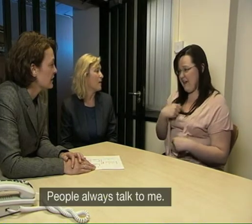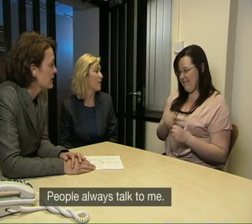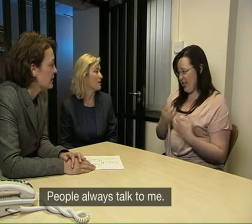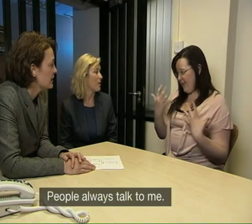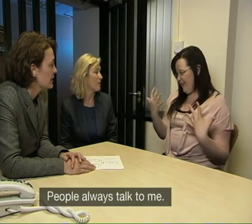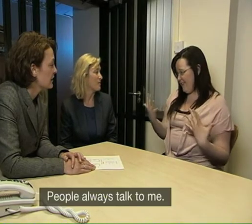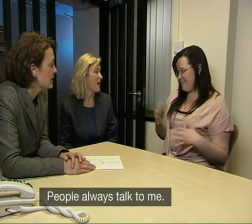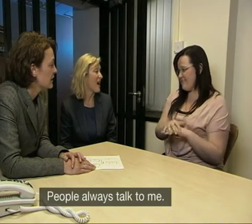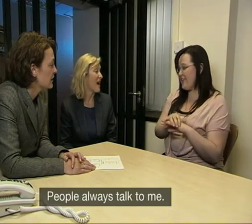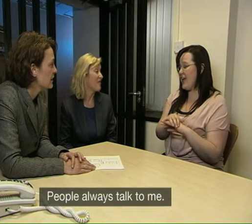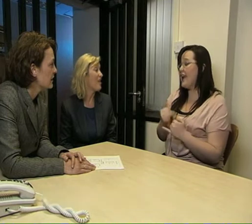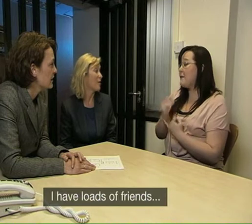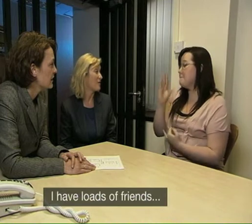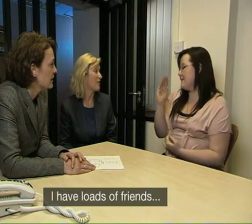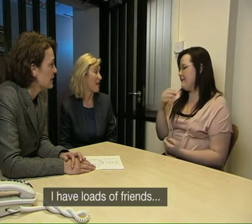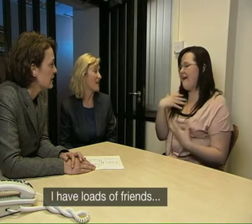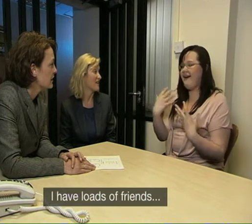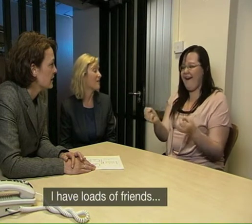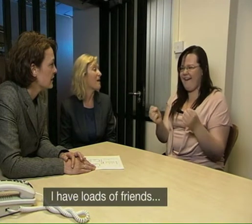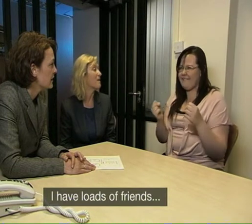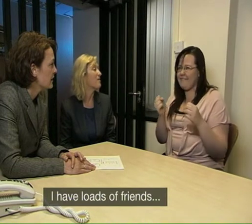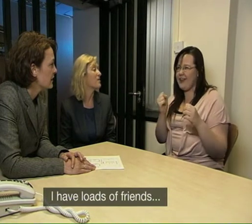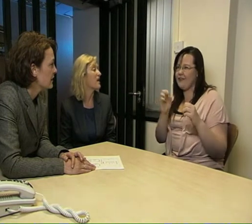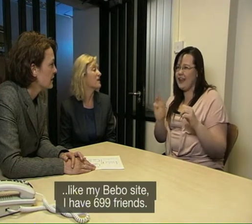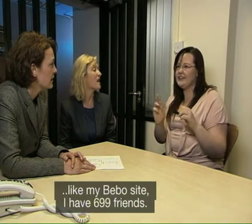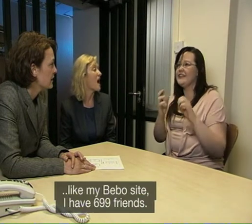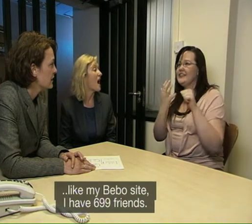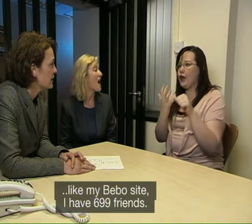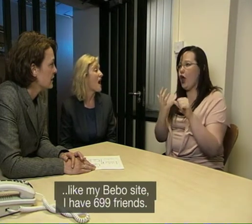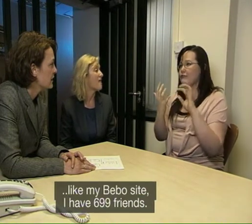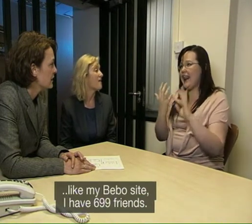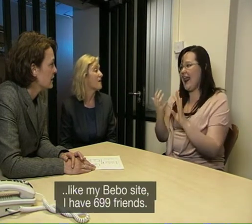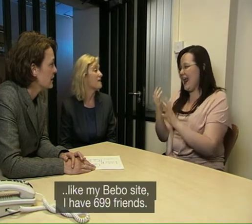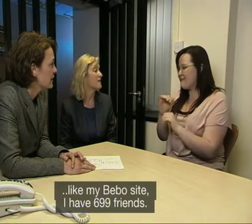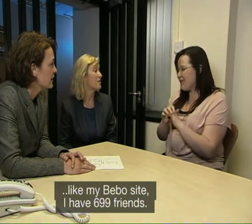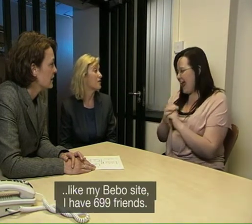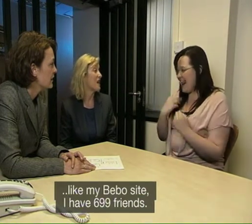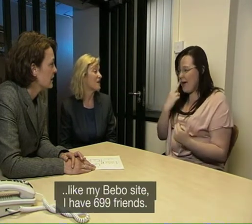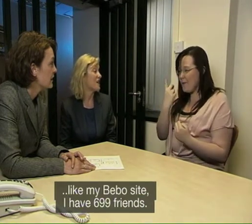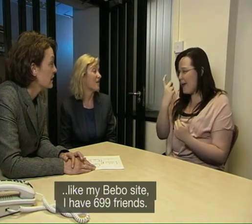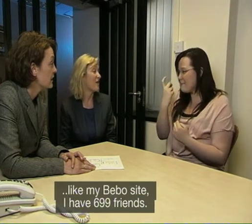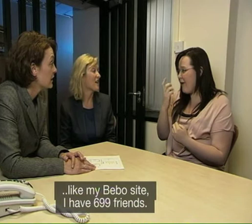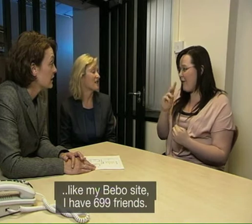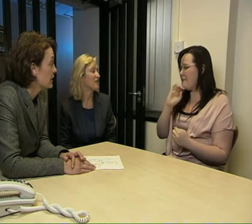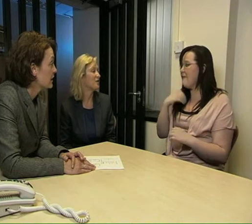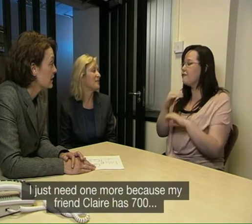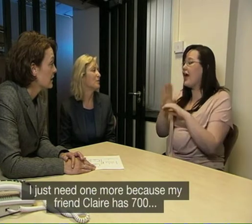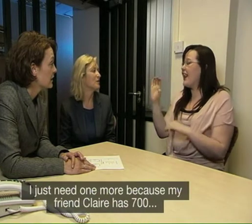People always talk to me. I have loads of friends, like my Bebo site. I have 699 friends. I just need